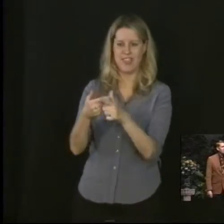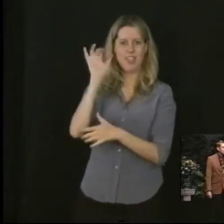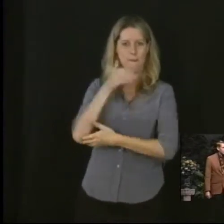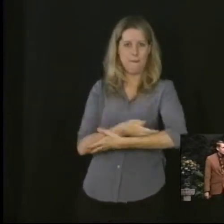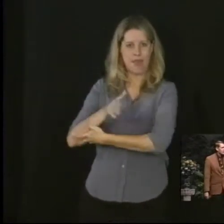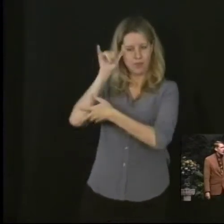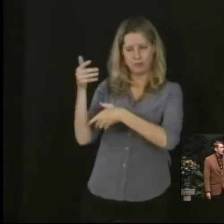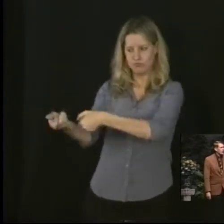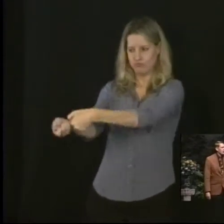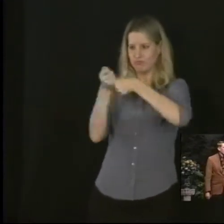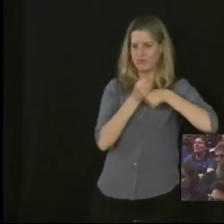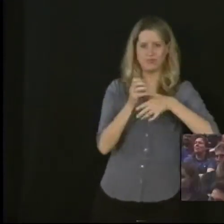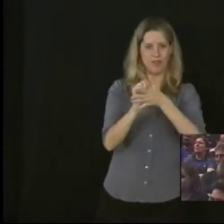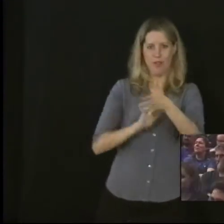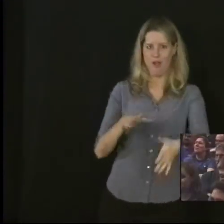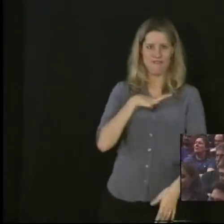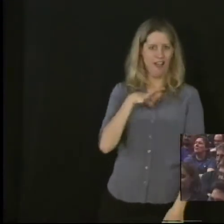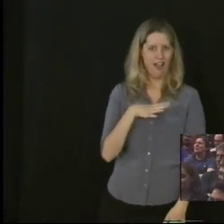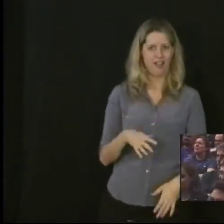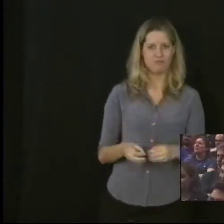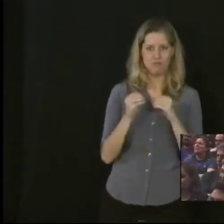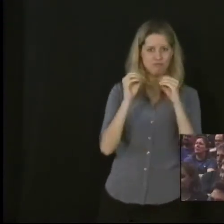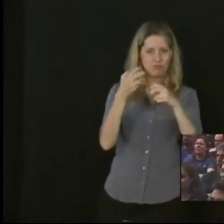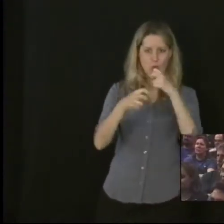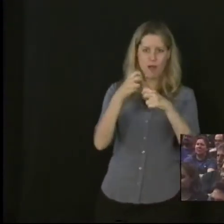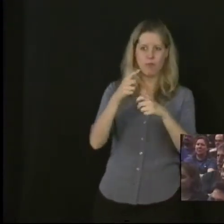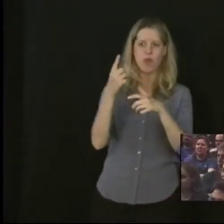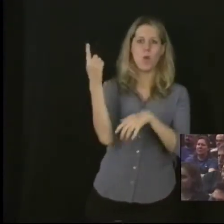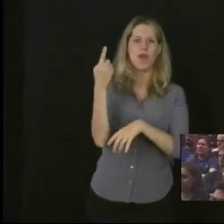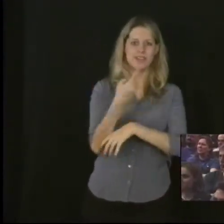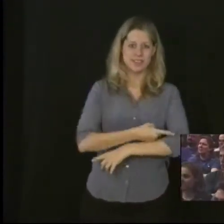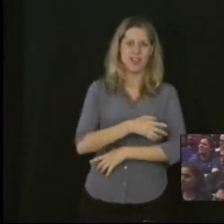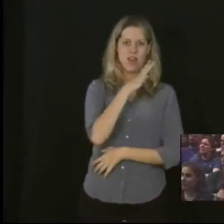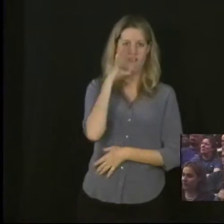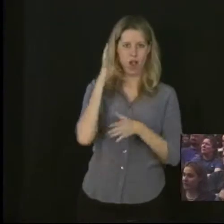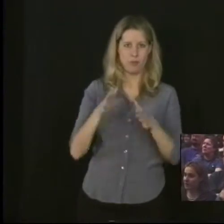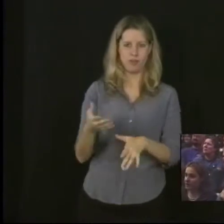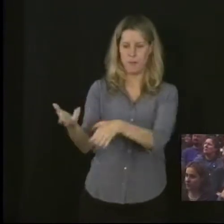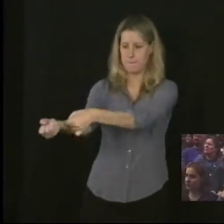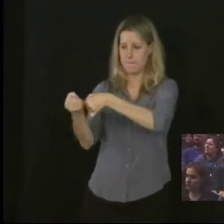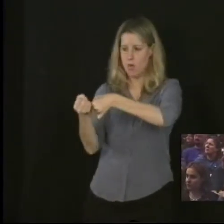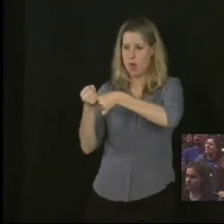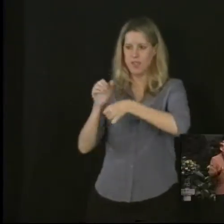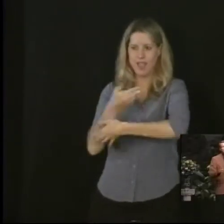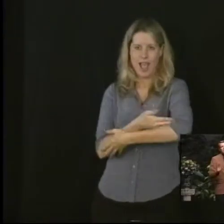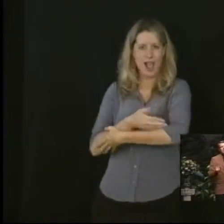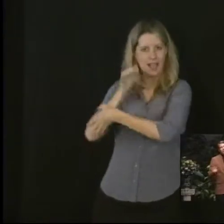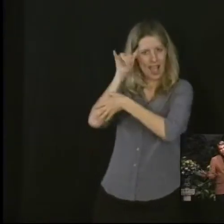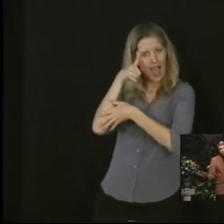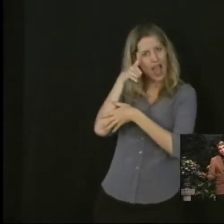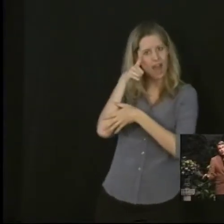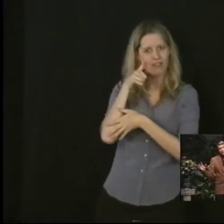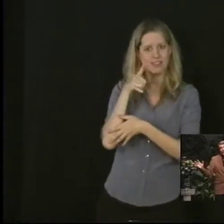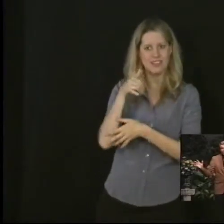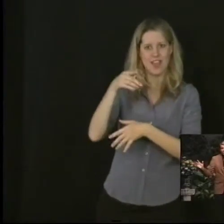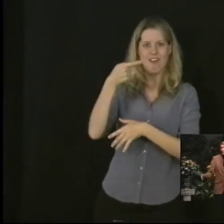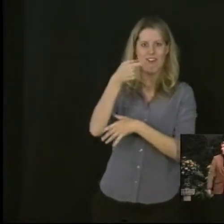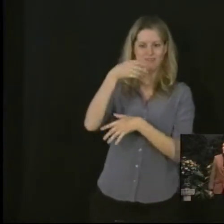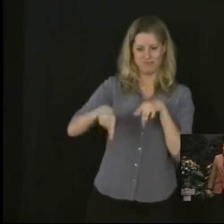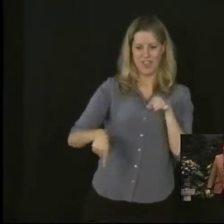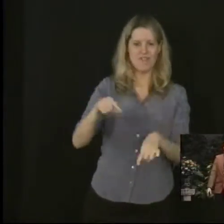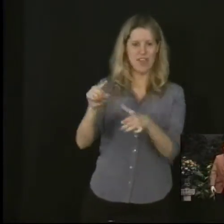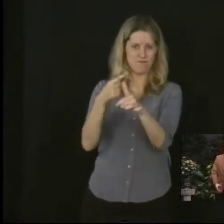problem. One day this farmer was out pulling a calf. It was a breech birth, the back feet are coming out first. Not good, but hey, it happens